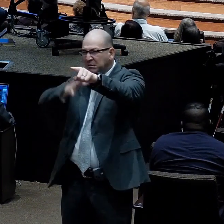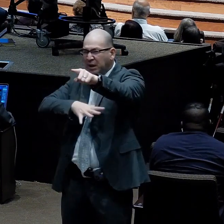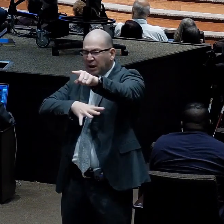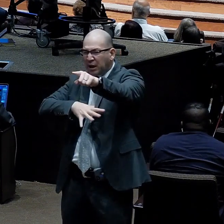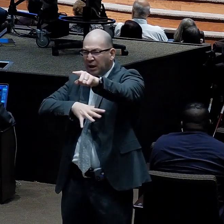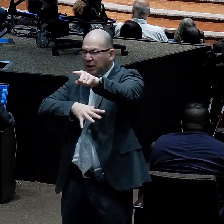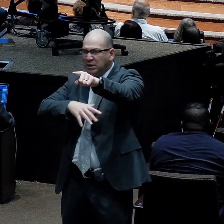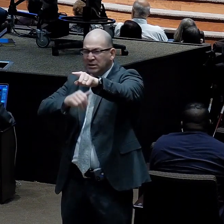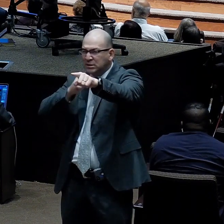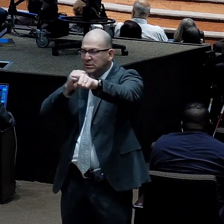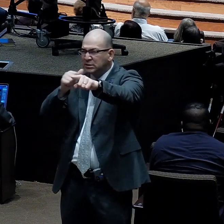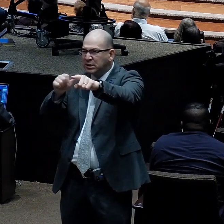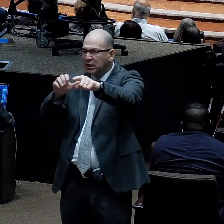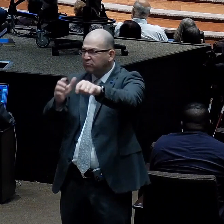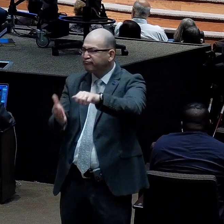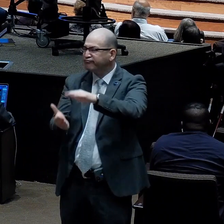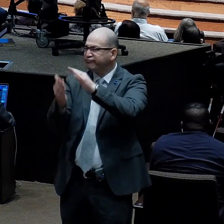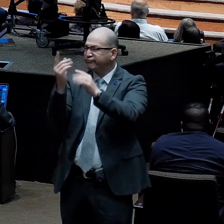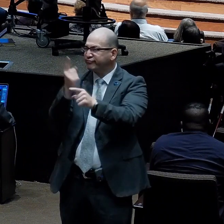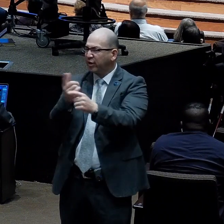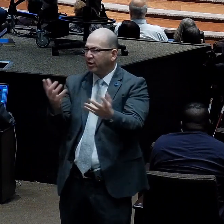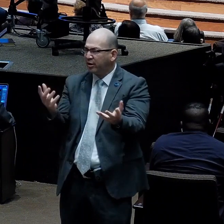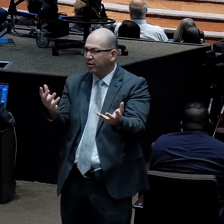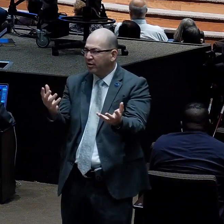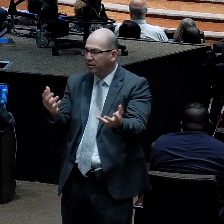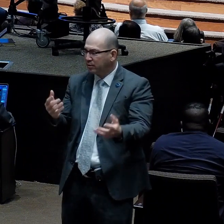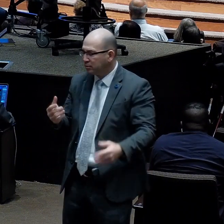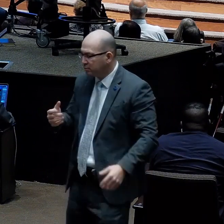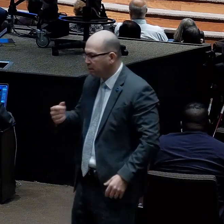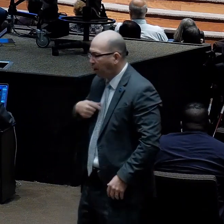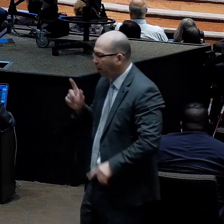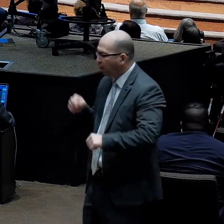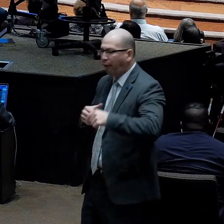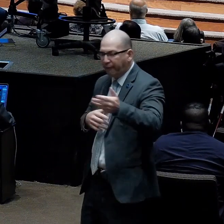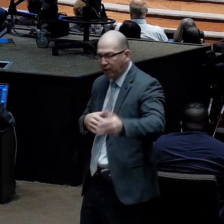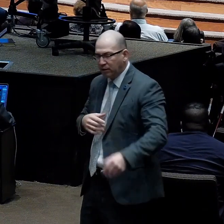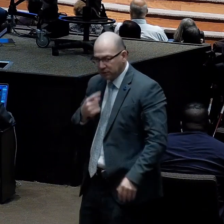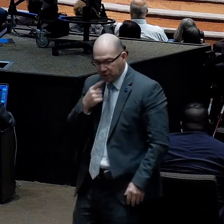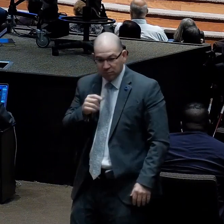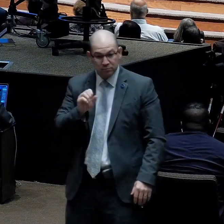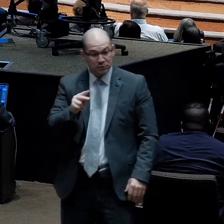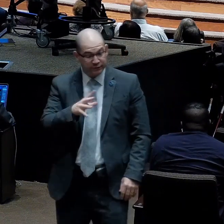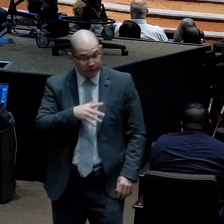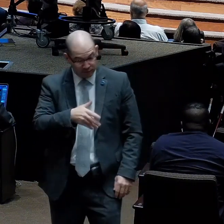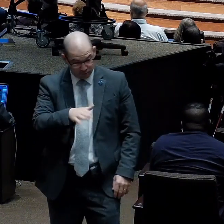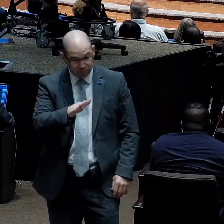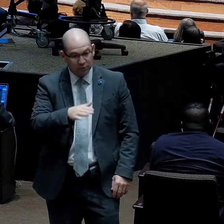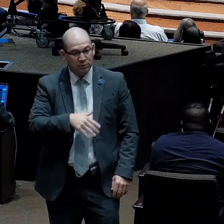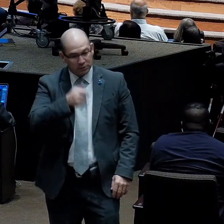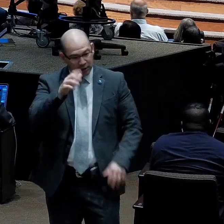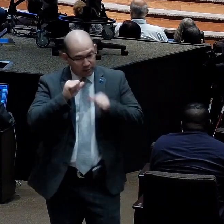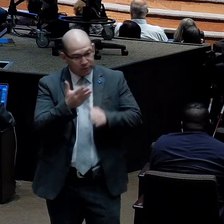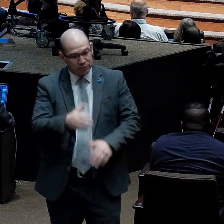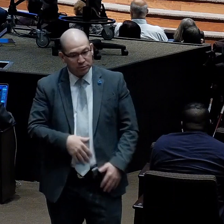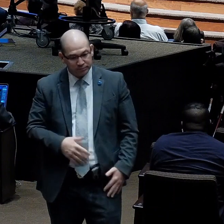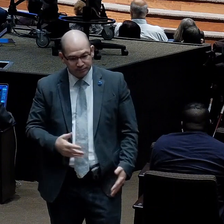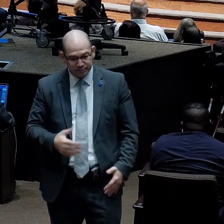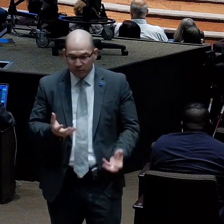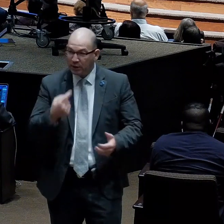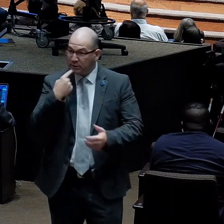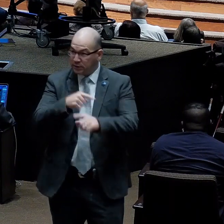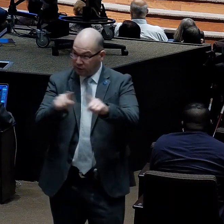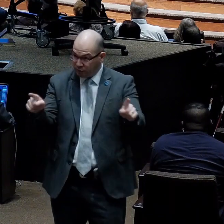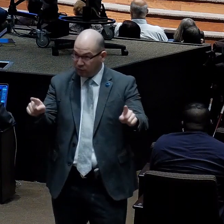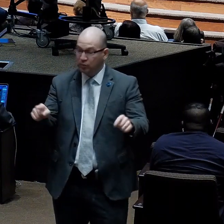Sometimes people say, Well, I'm going to be going over here or there or whatever. I'll just smile and say, God bless you. Just let me say tonight that as a